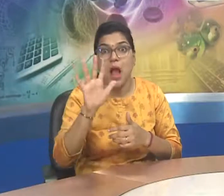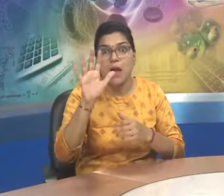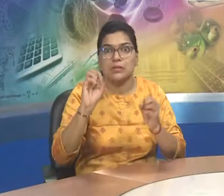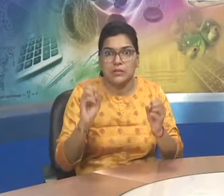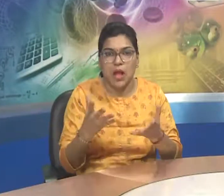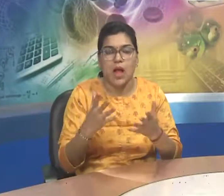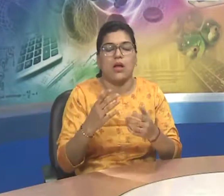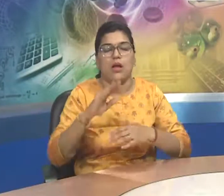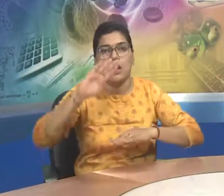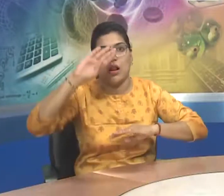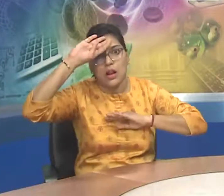TB.